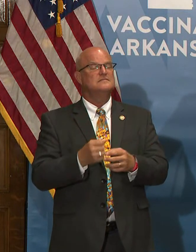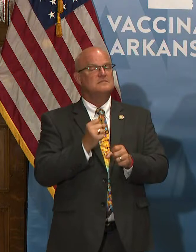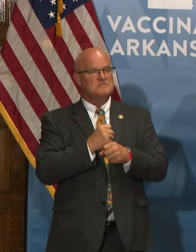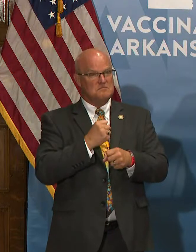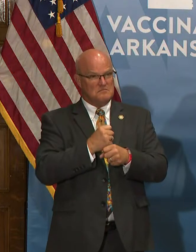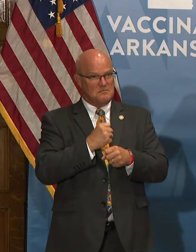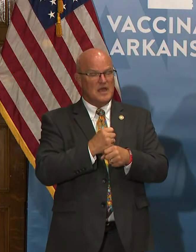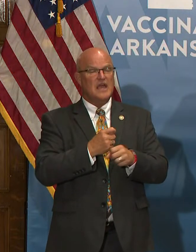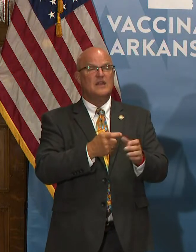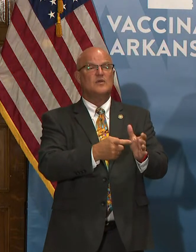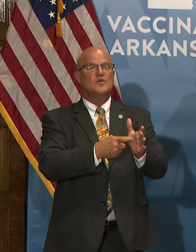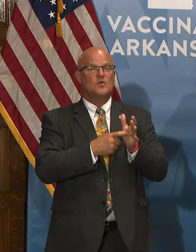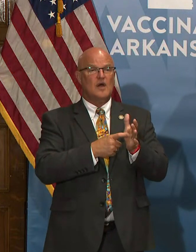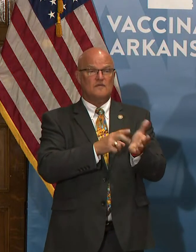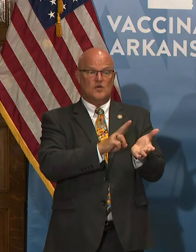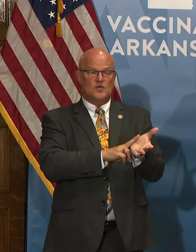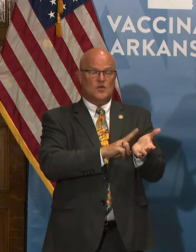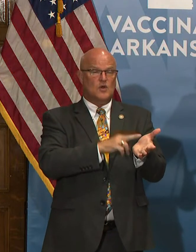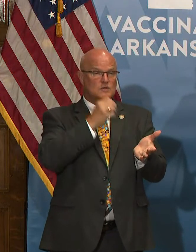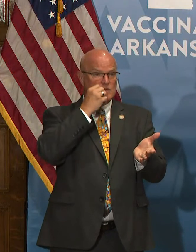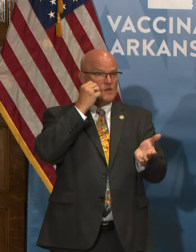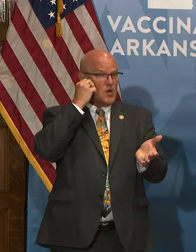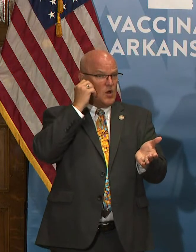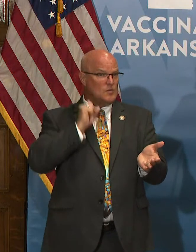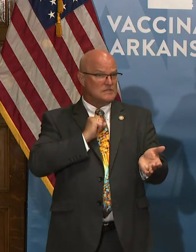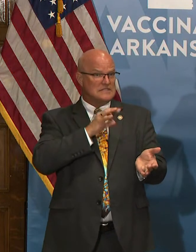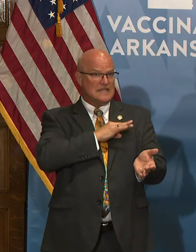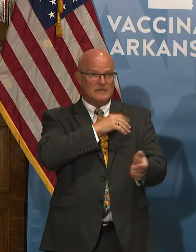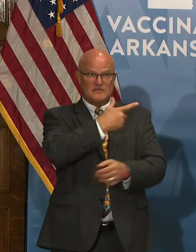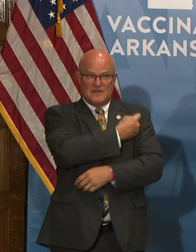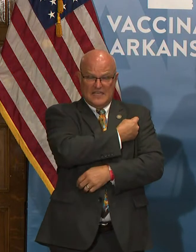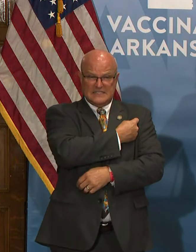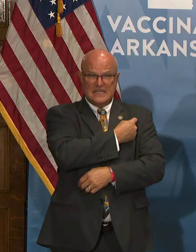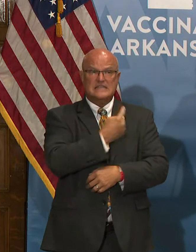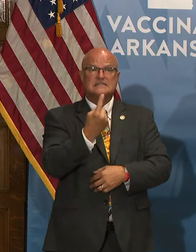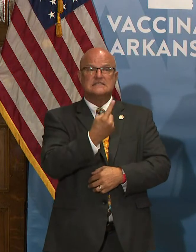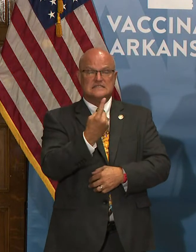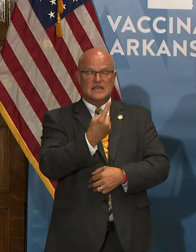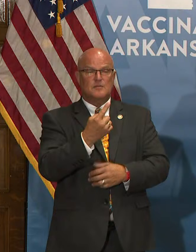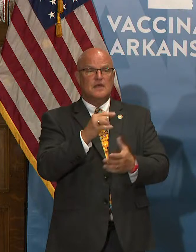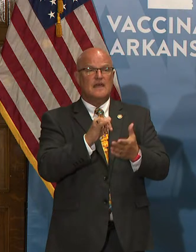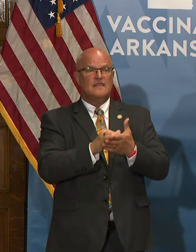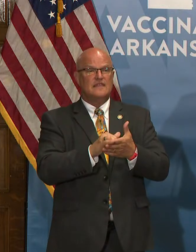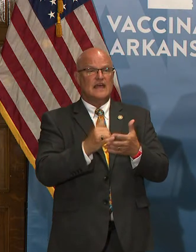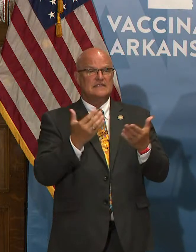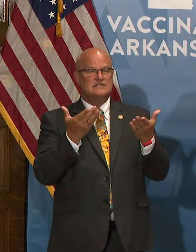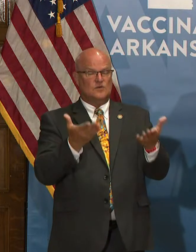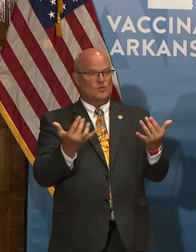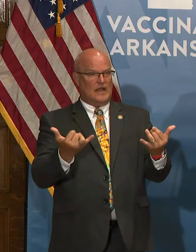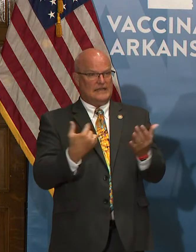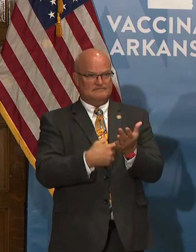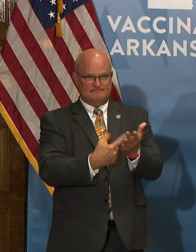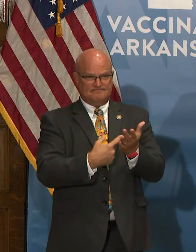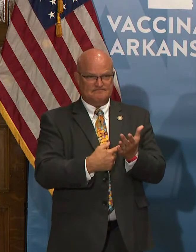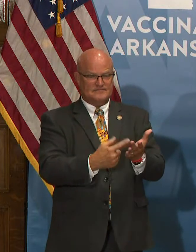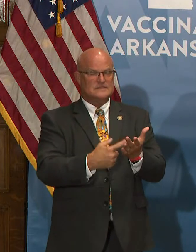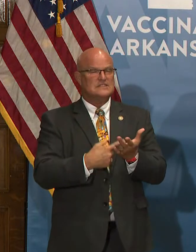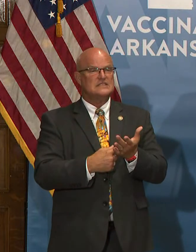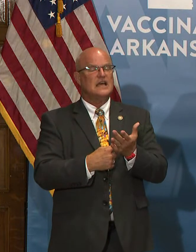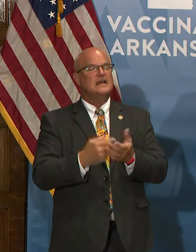making it a requirement for nursing home staff to be vaccinated. That's something that's on the table and I believe